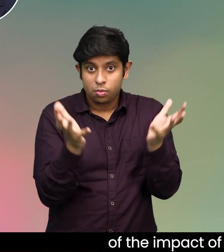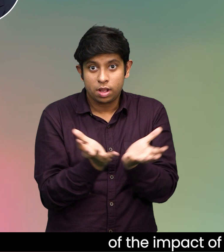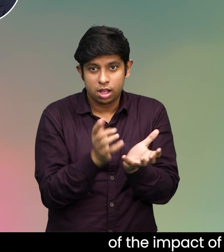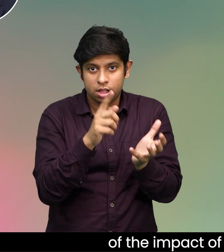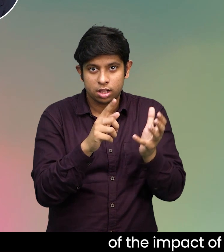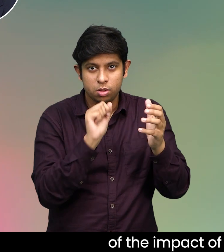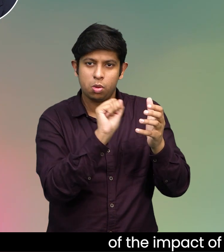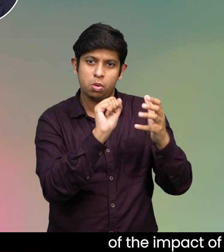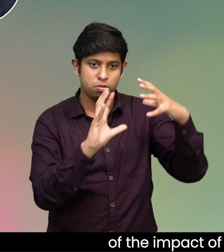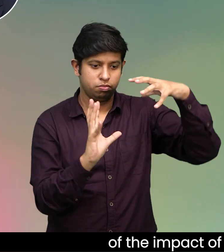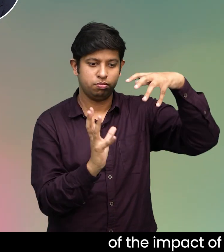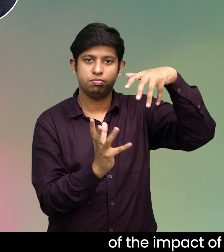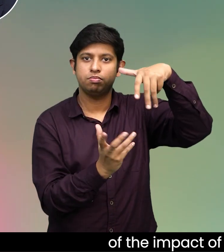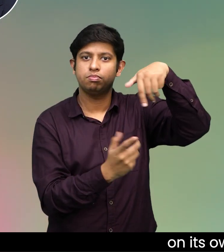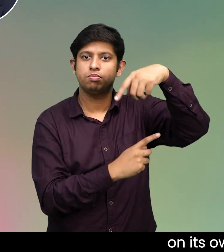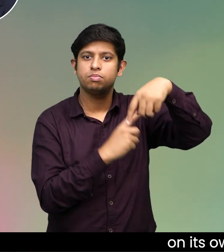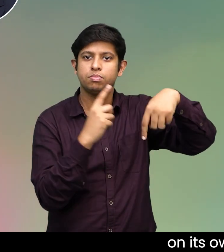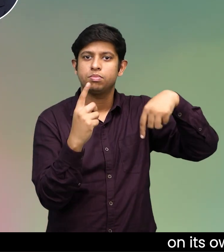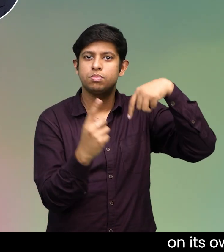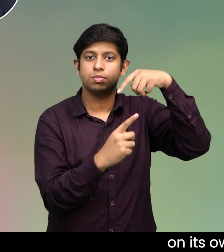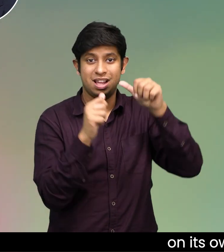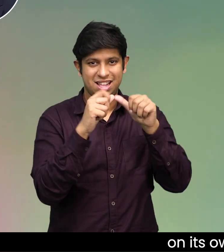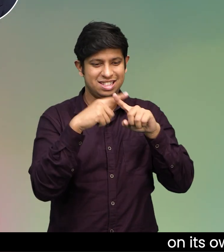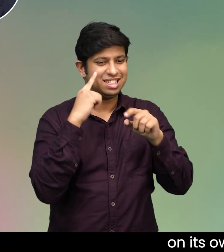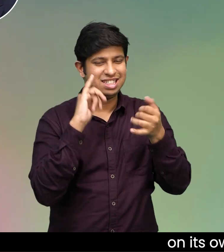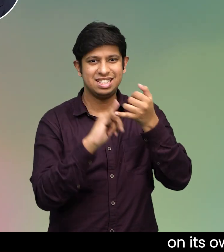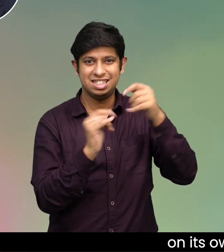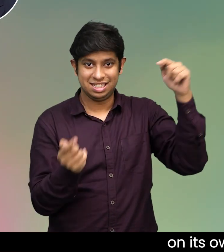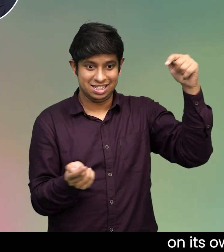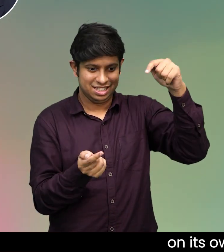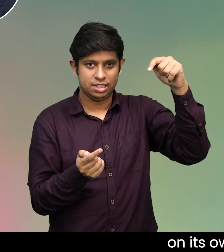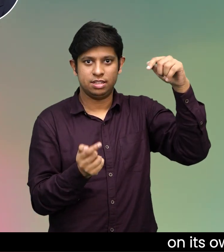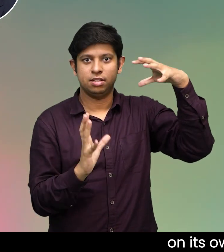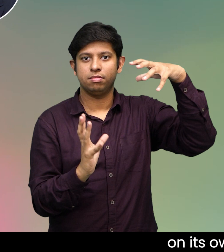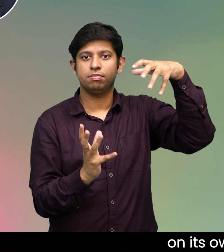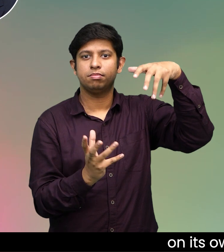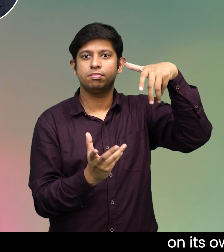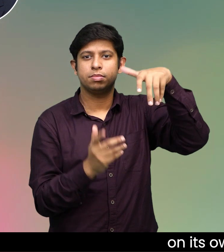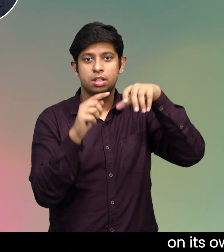the impact of Earth's rotation on its own axis.